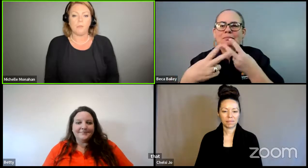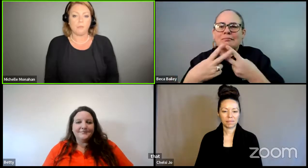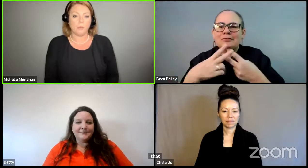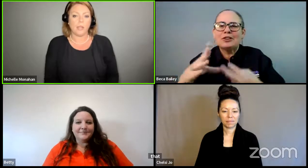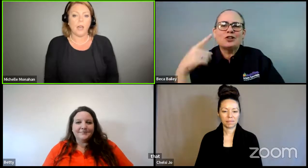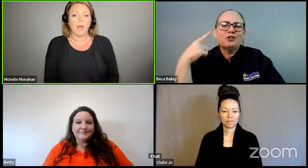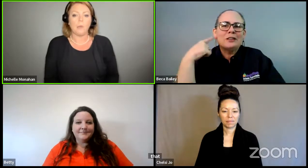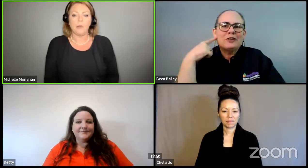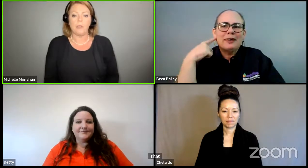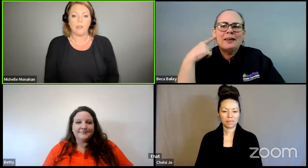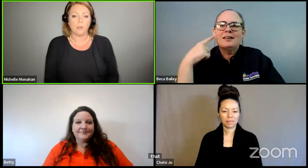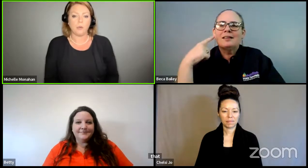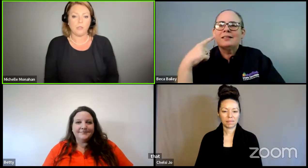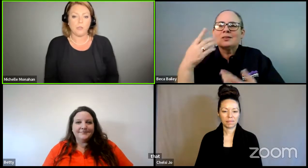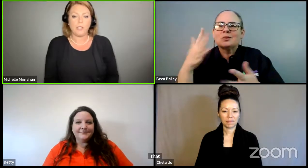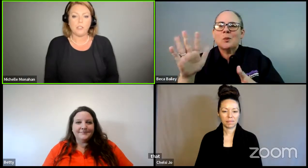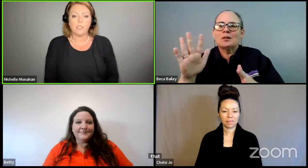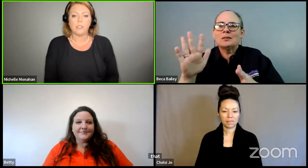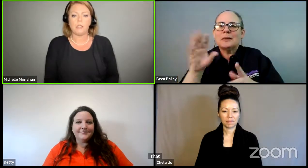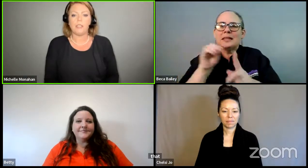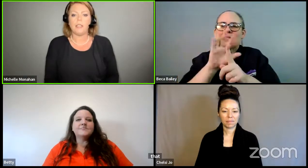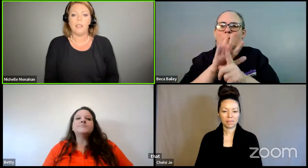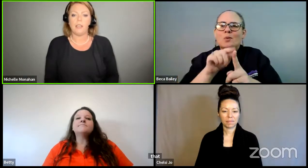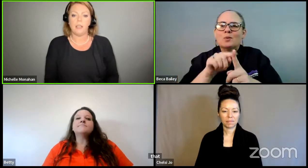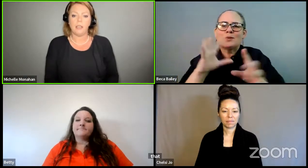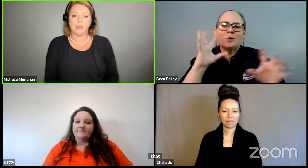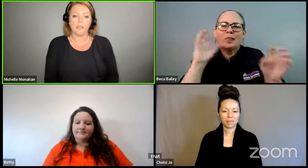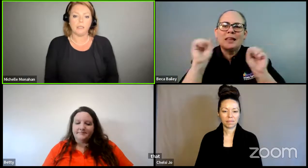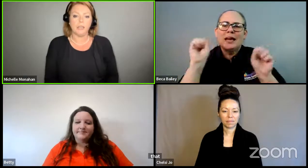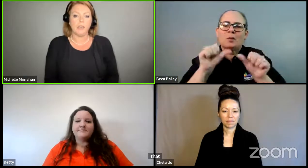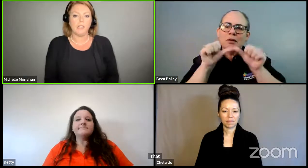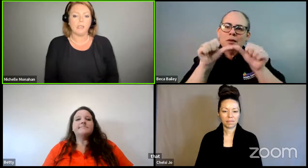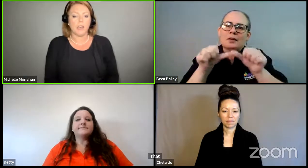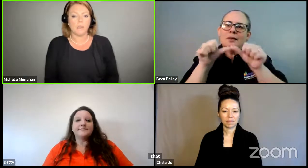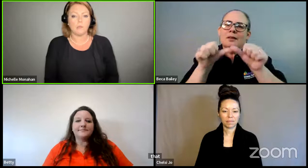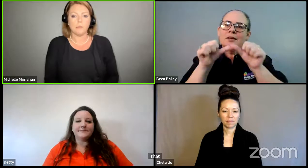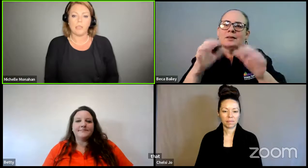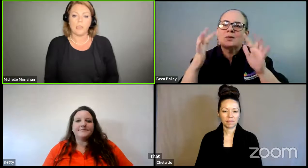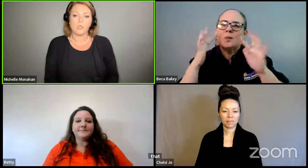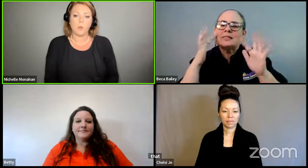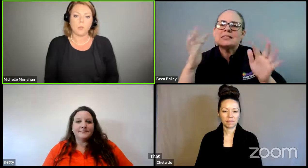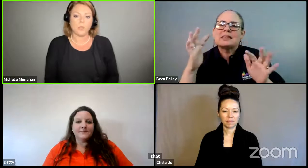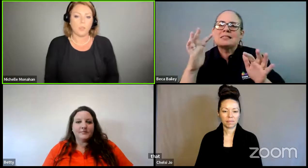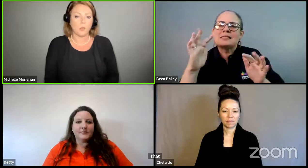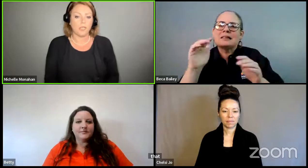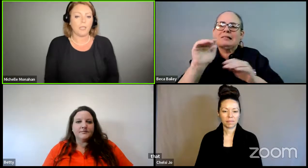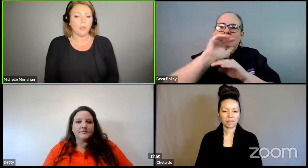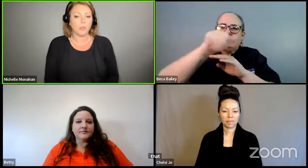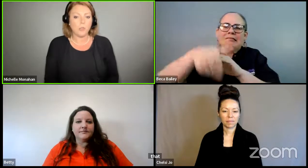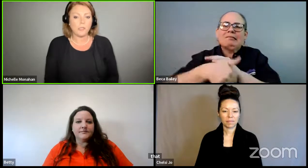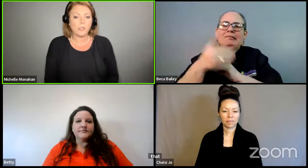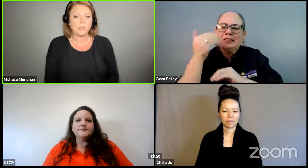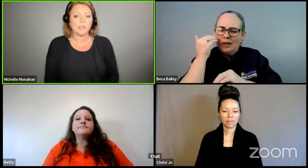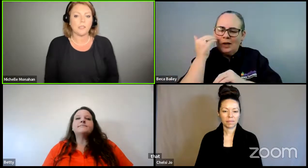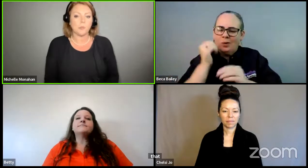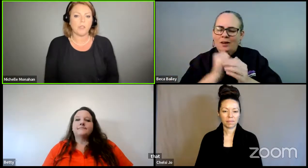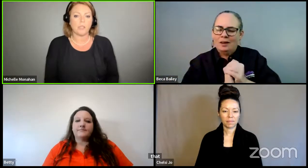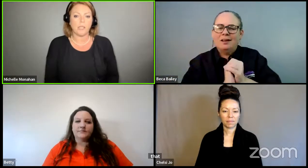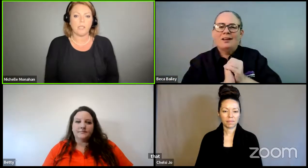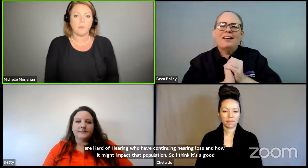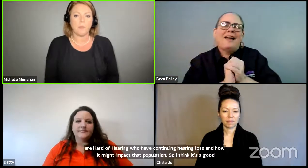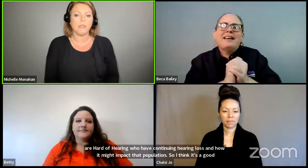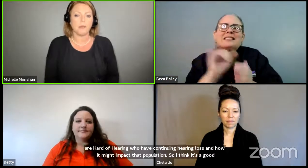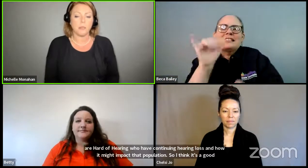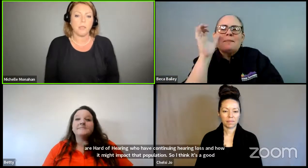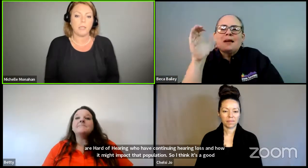to bring up hearing preservation and not being exposed to too many loud noises,